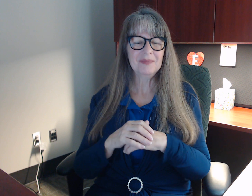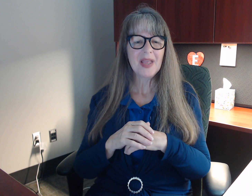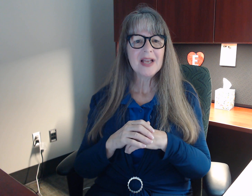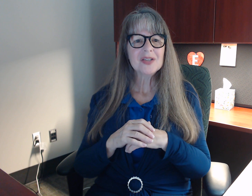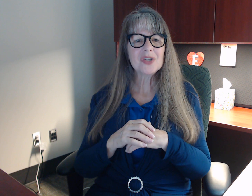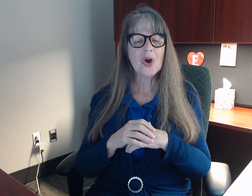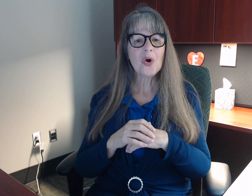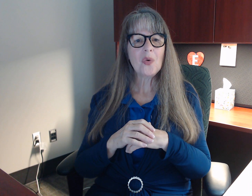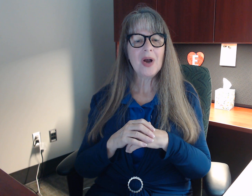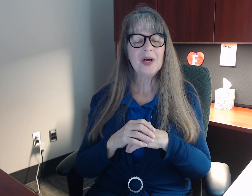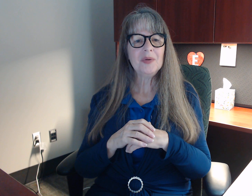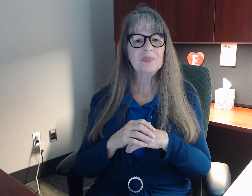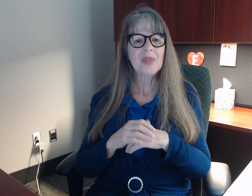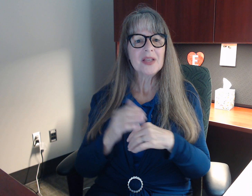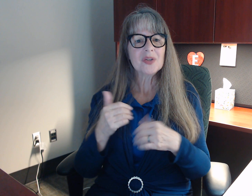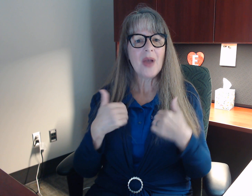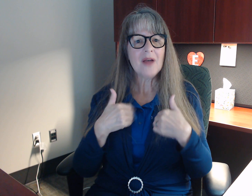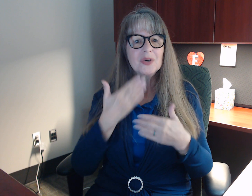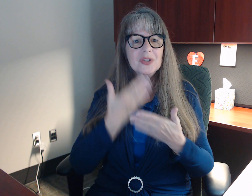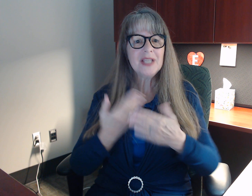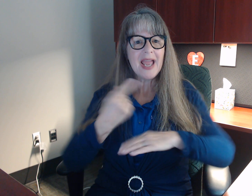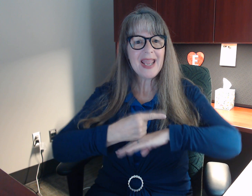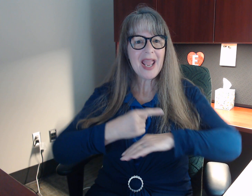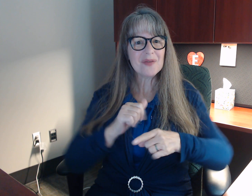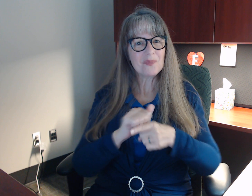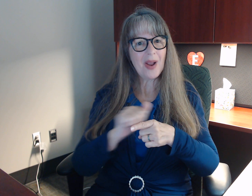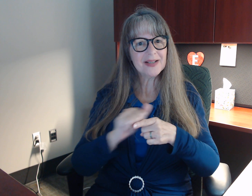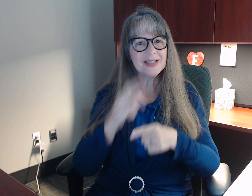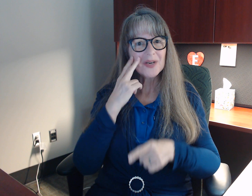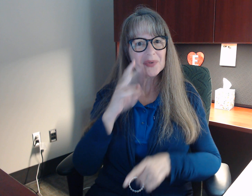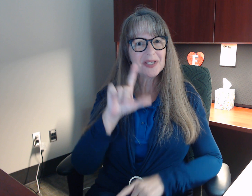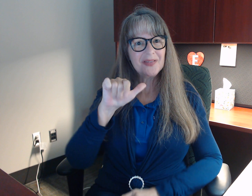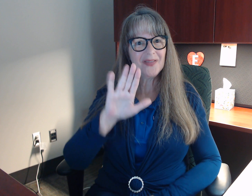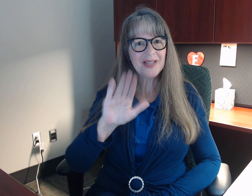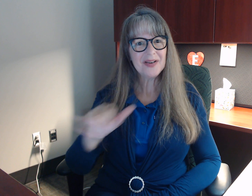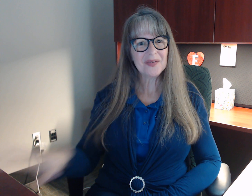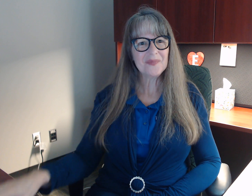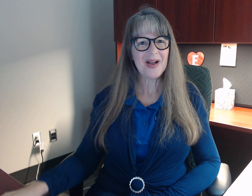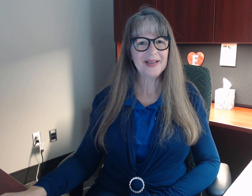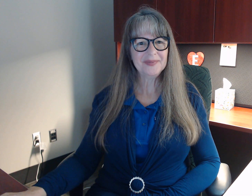So have a good day and practice, and I will see you all later. Bye.